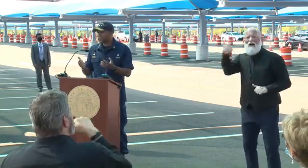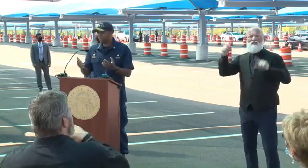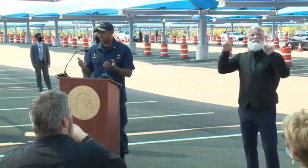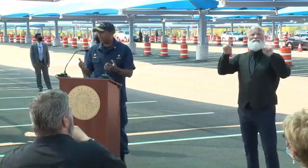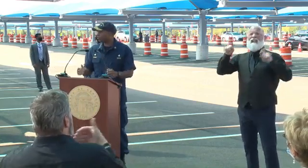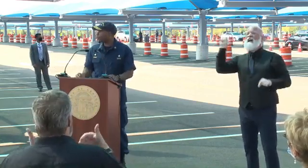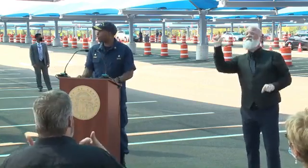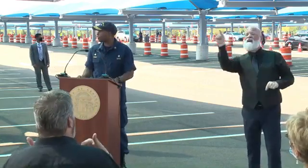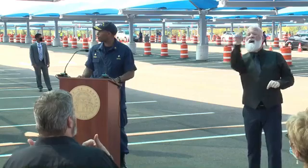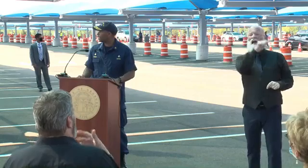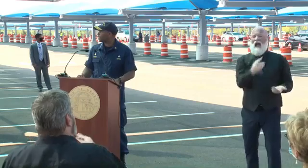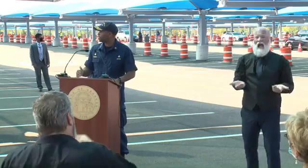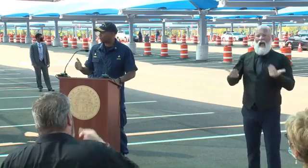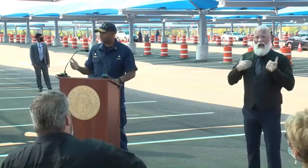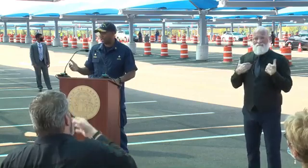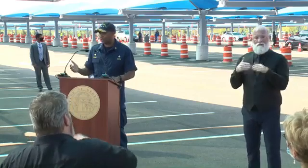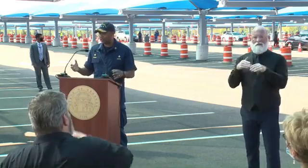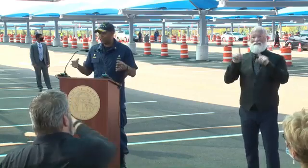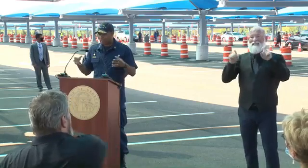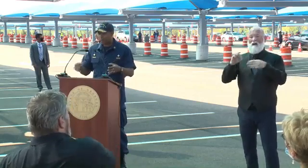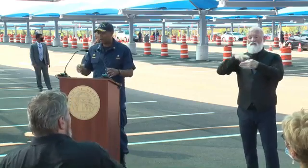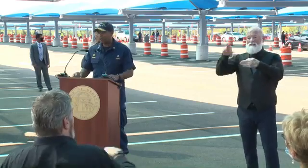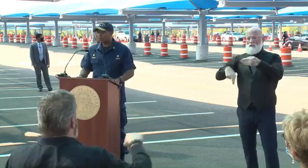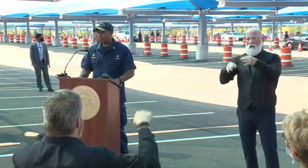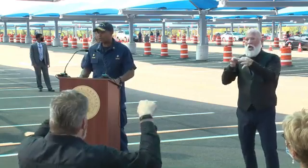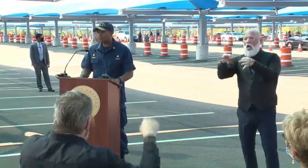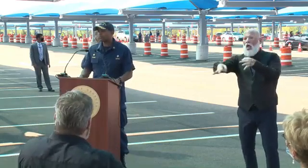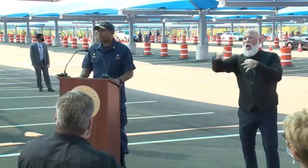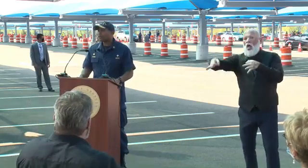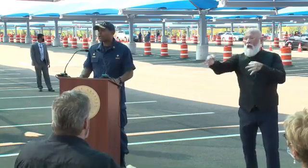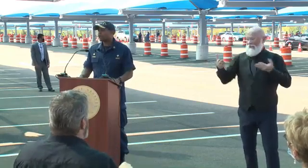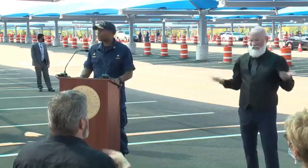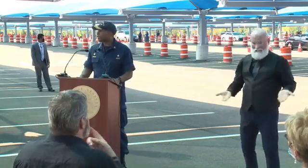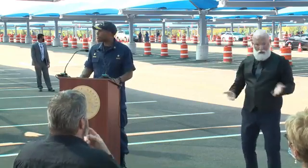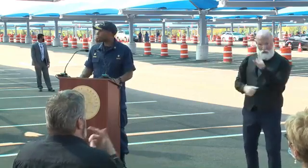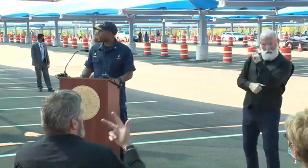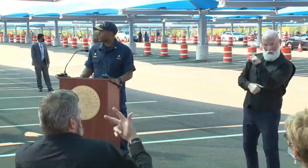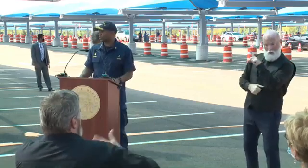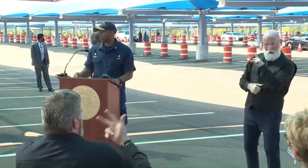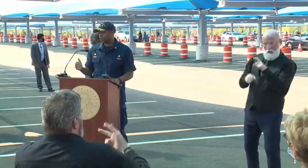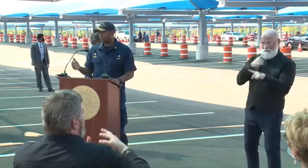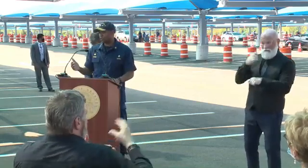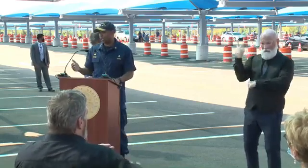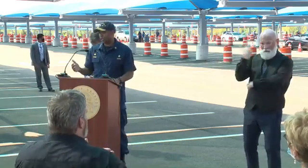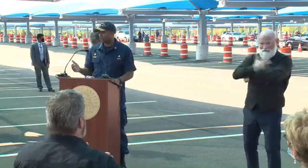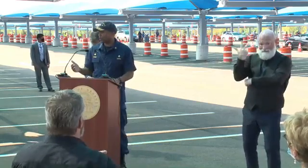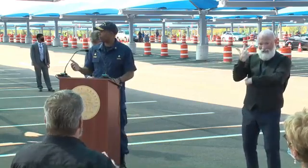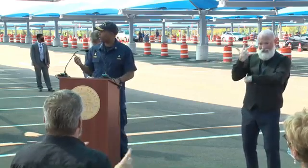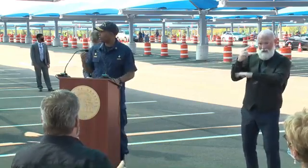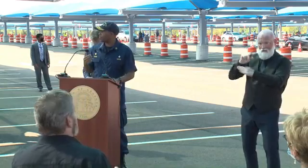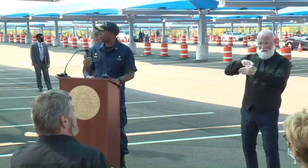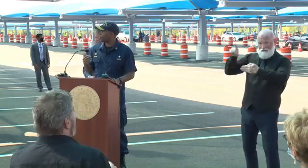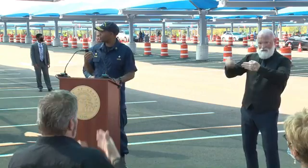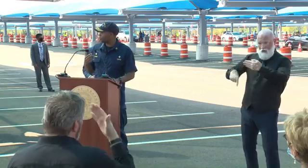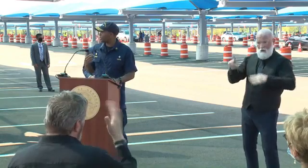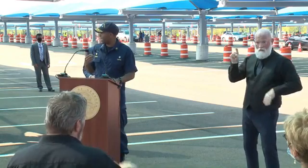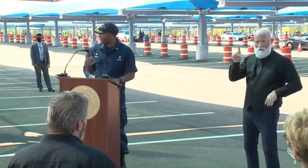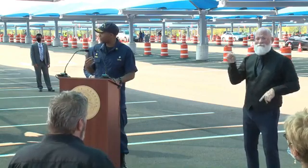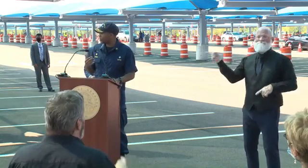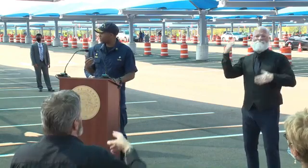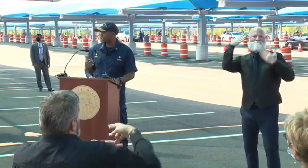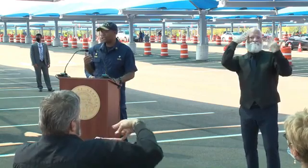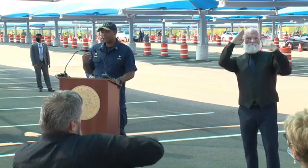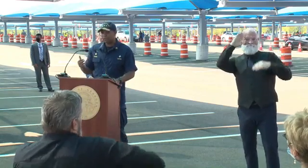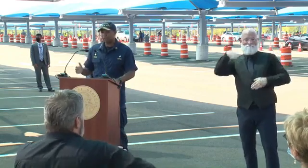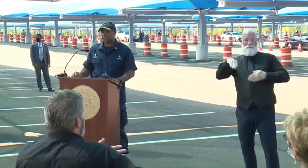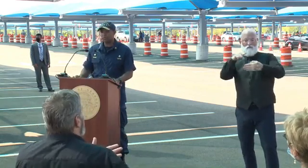leave that to the state. I don't know what their plan is for testing on a local level. What I will tell you is that turnaround times are very important to the